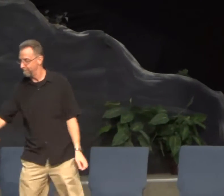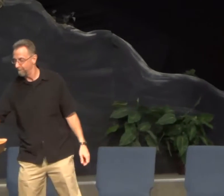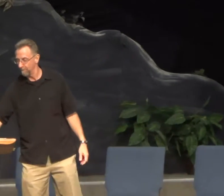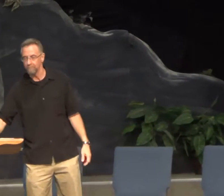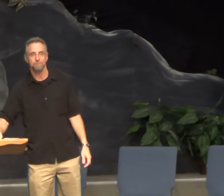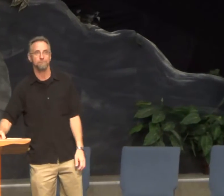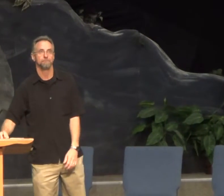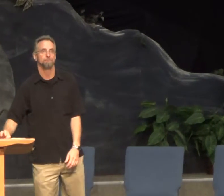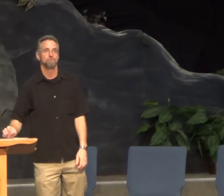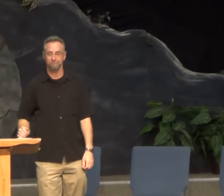and will come for us again.